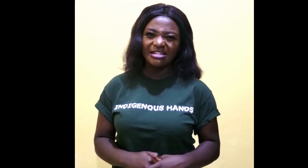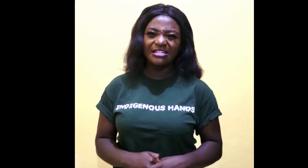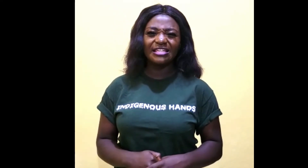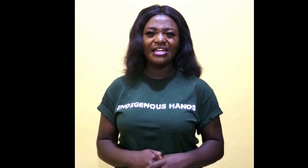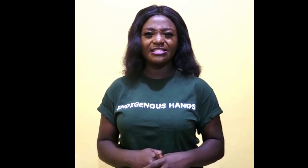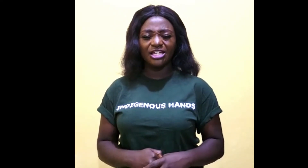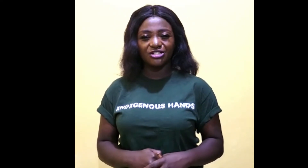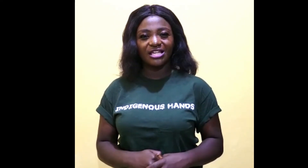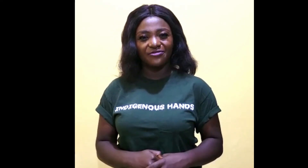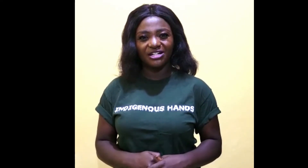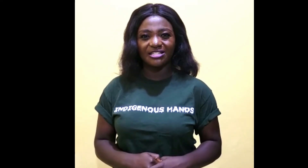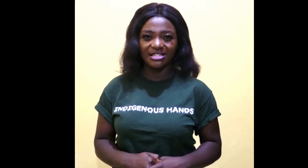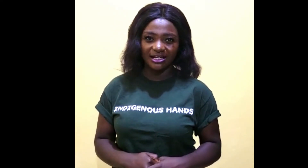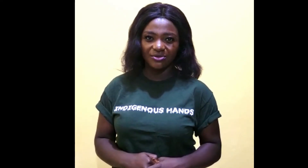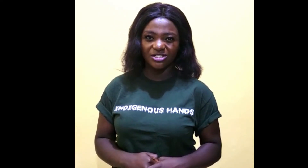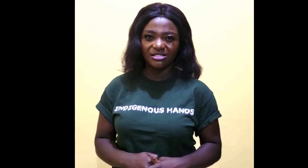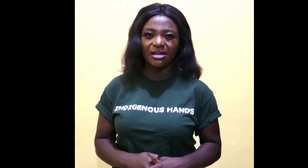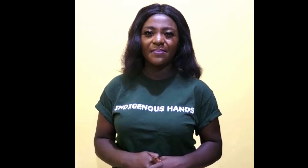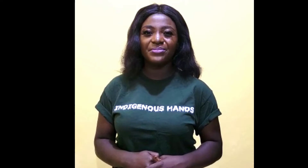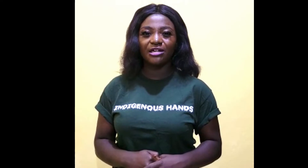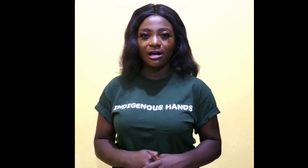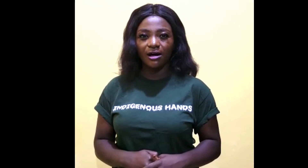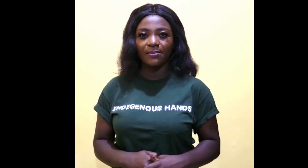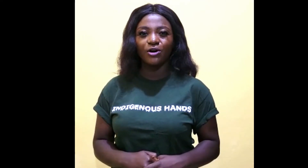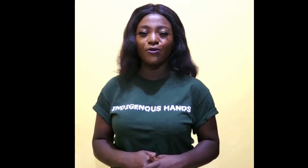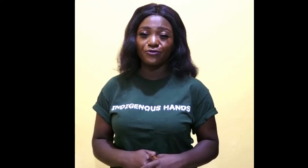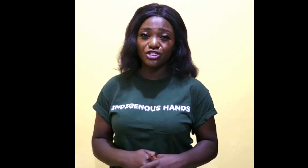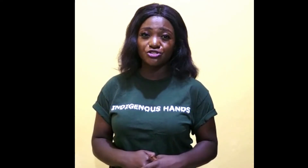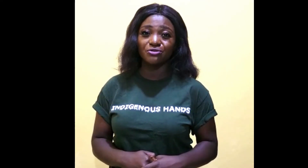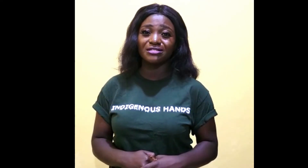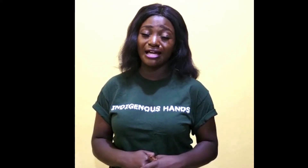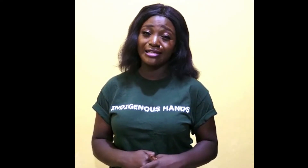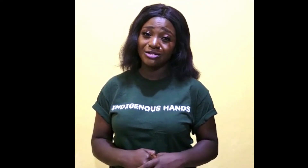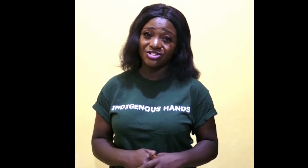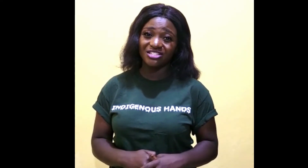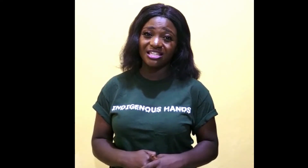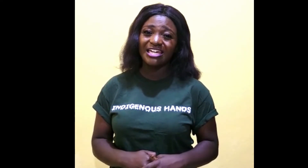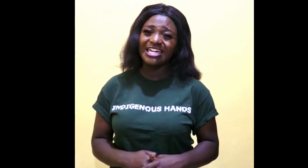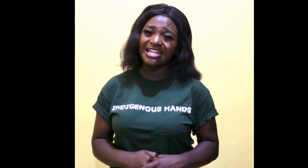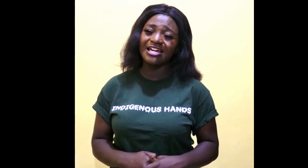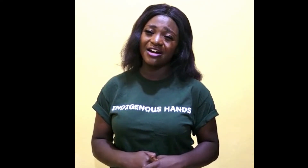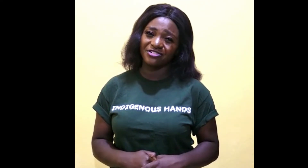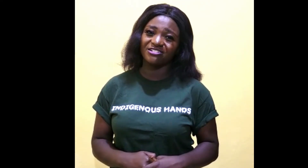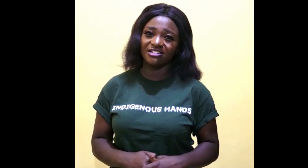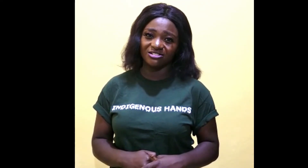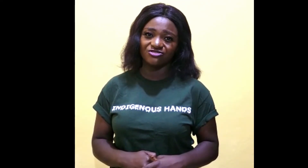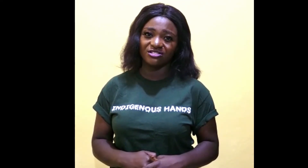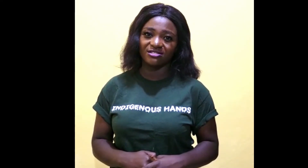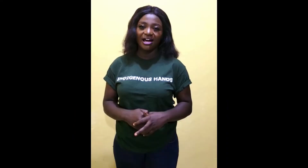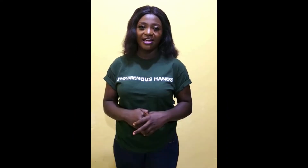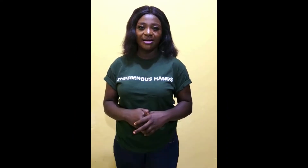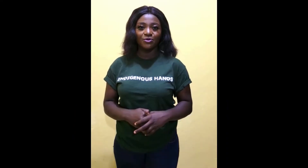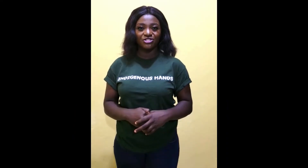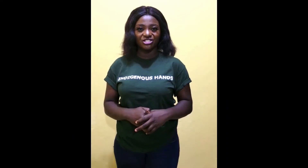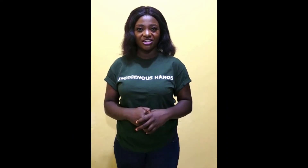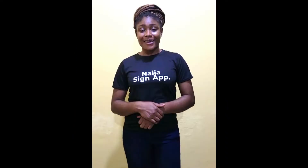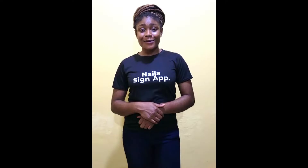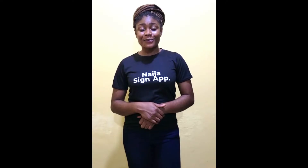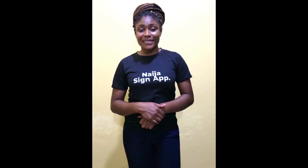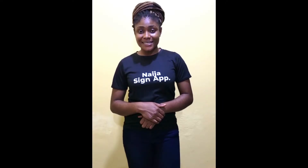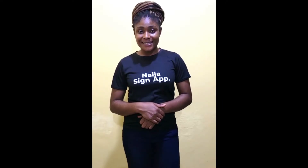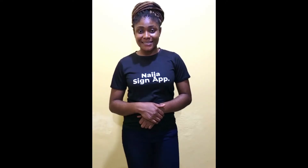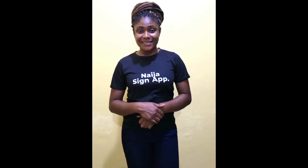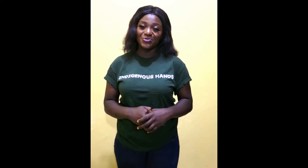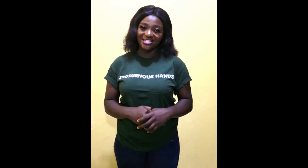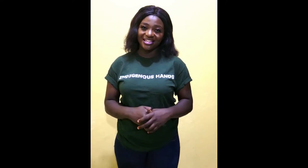time these indigenous African sign languages become official sign languages in African countries. I am Bonnie. I